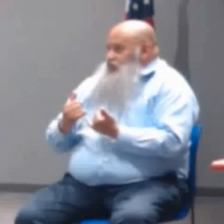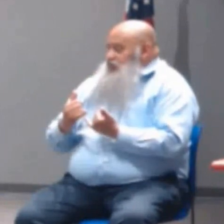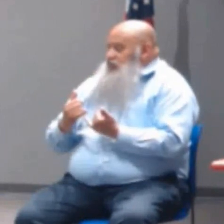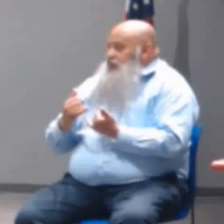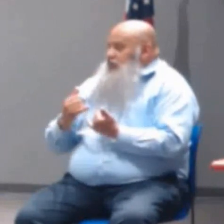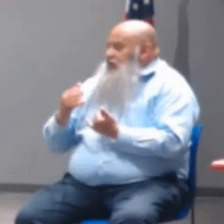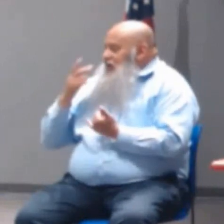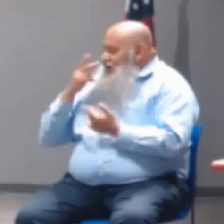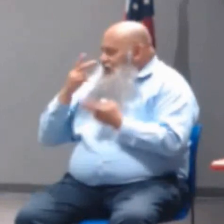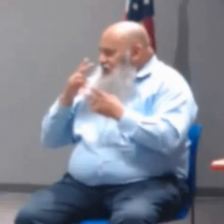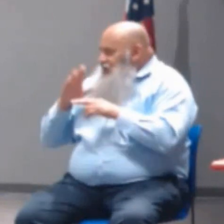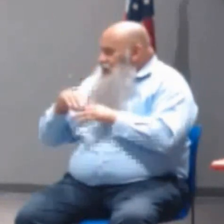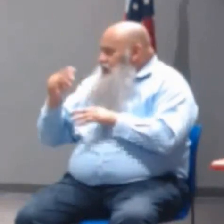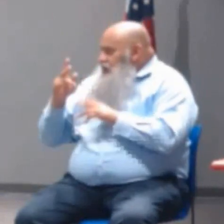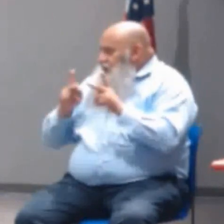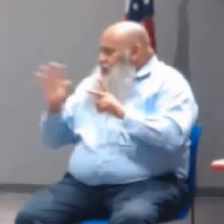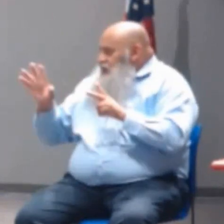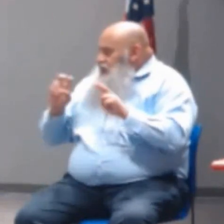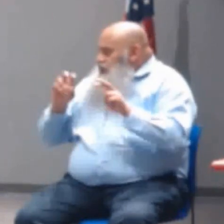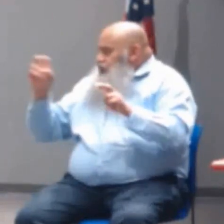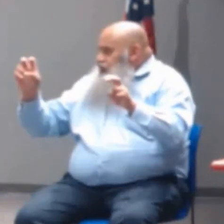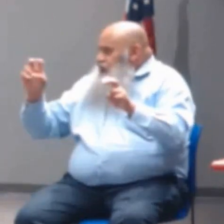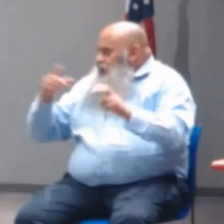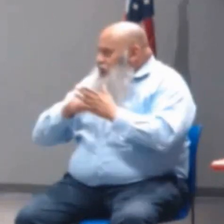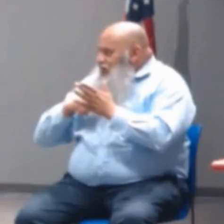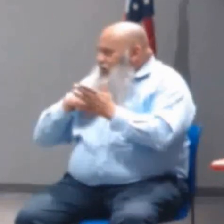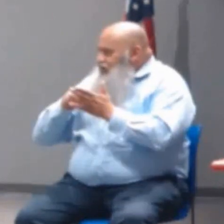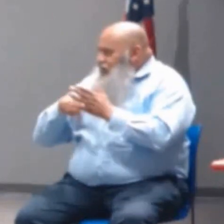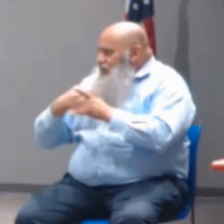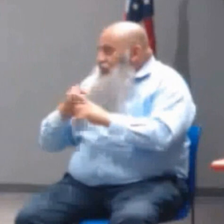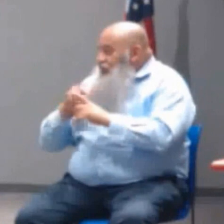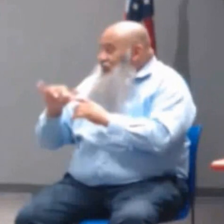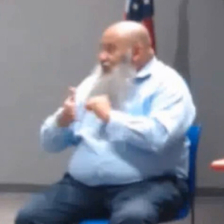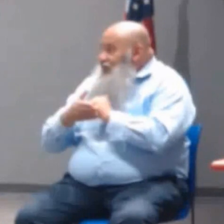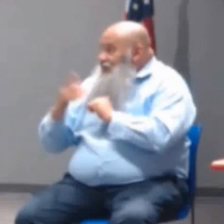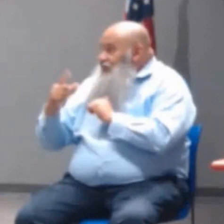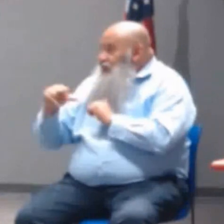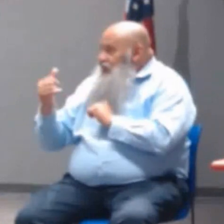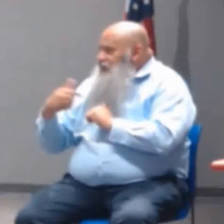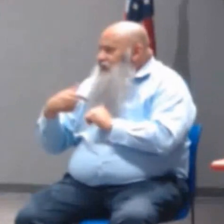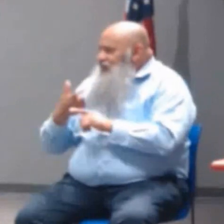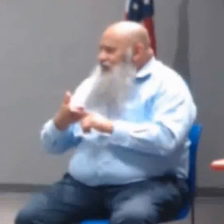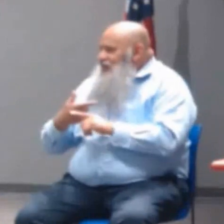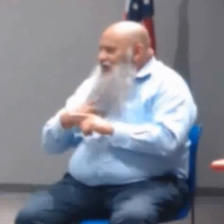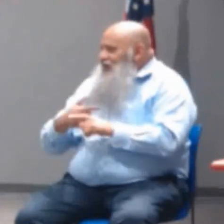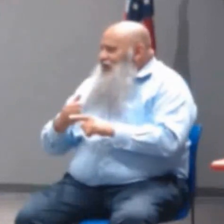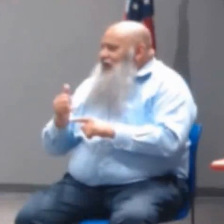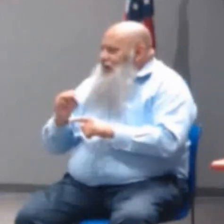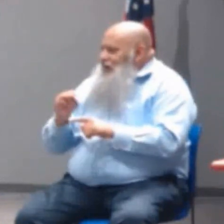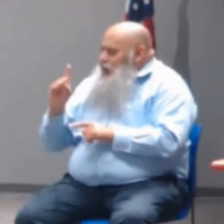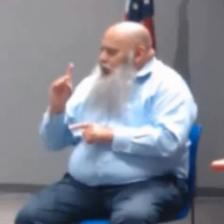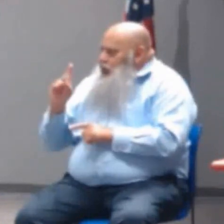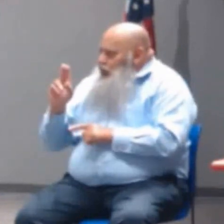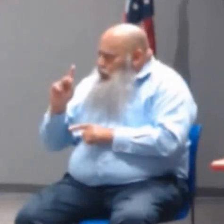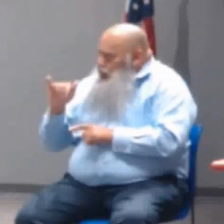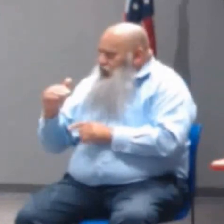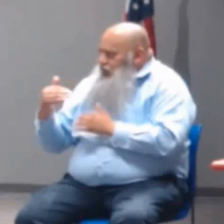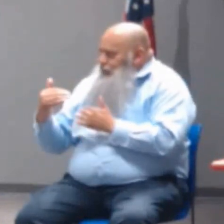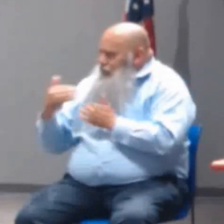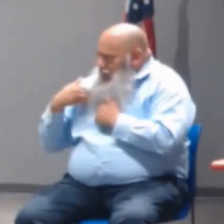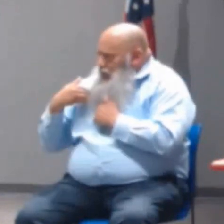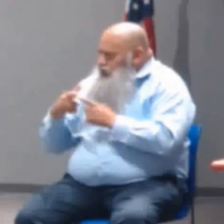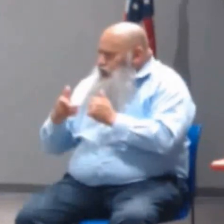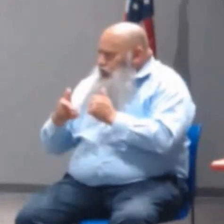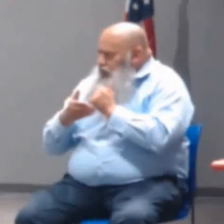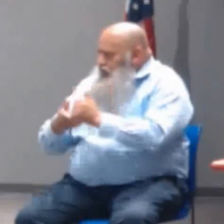people's journeys and what I've read about, if that can help somebody else, then I am duty bound to try to help